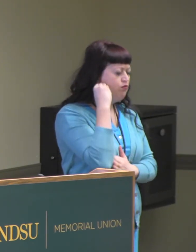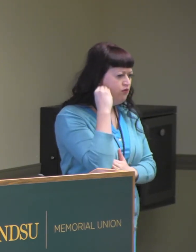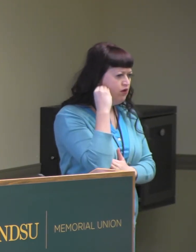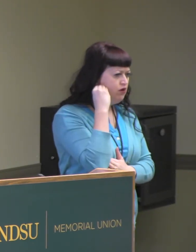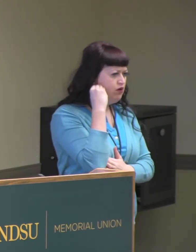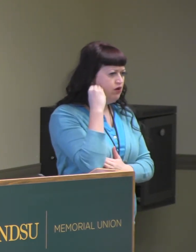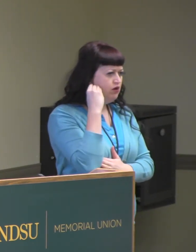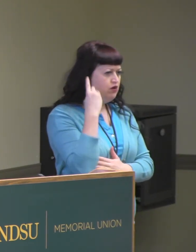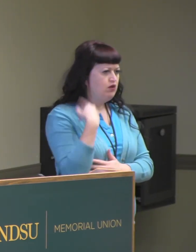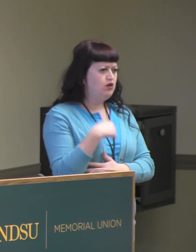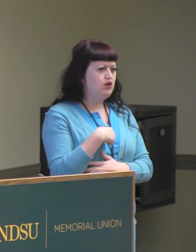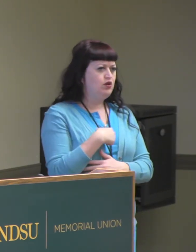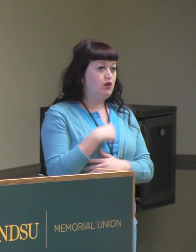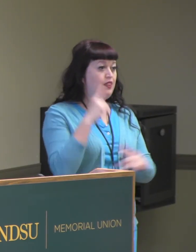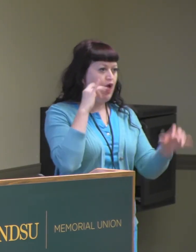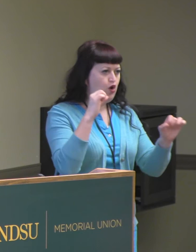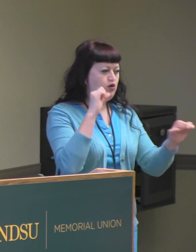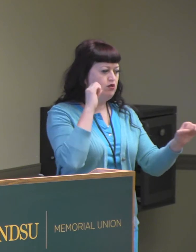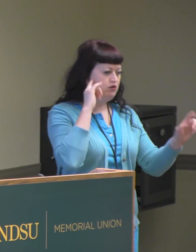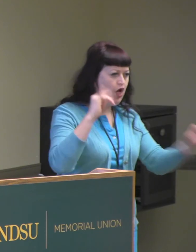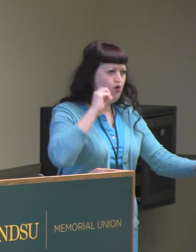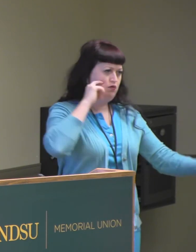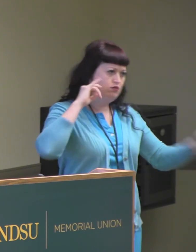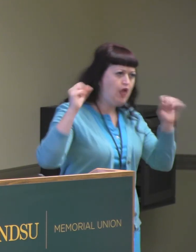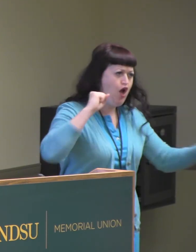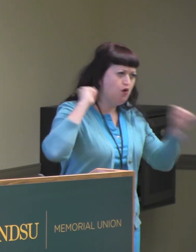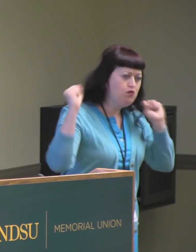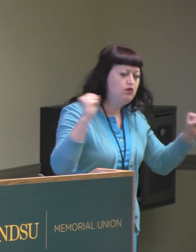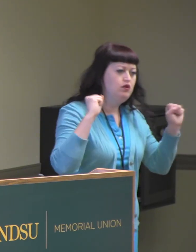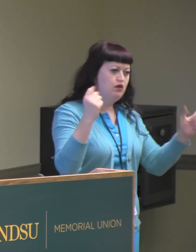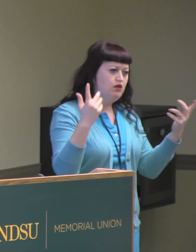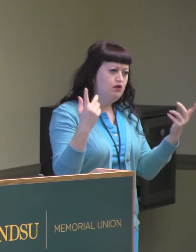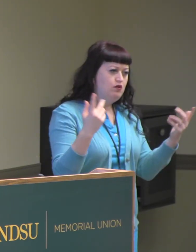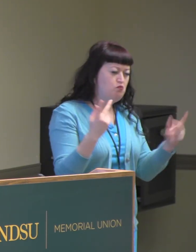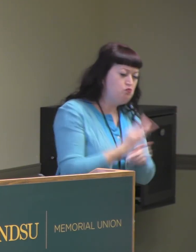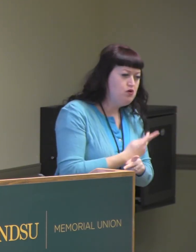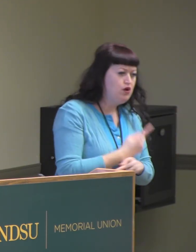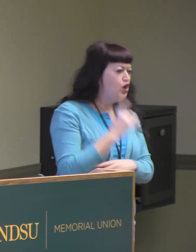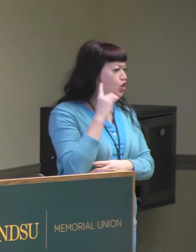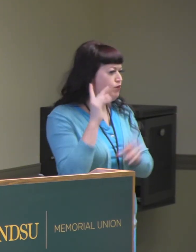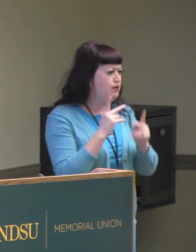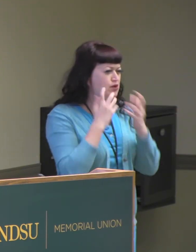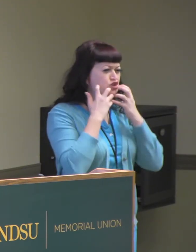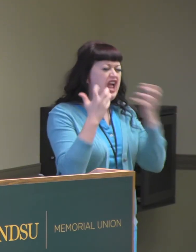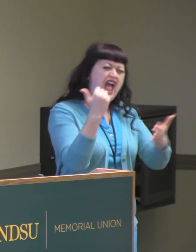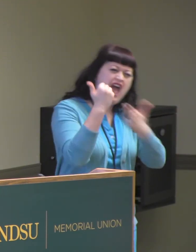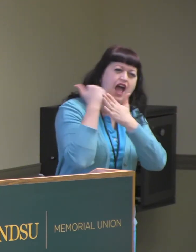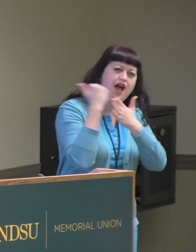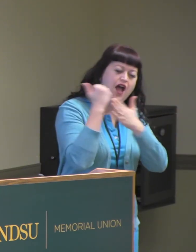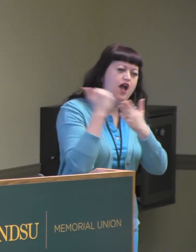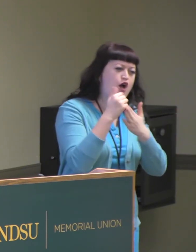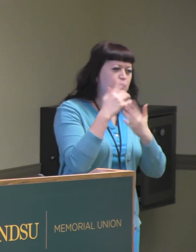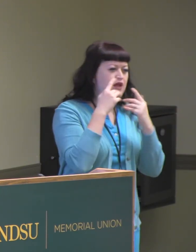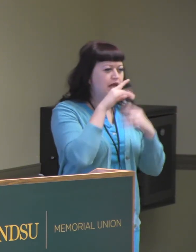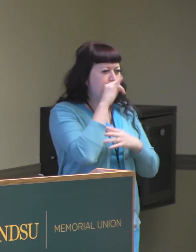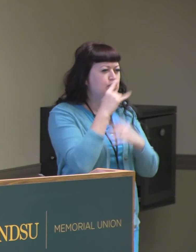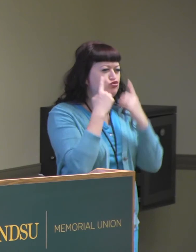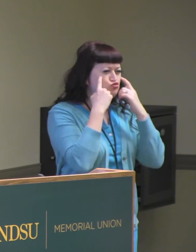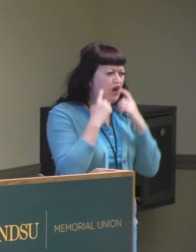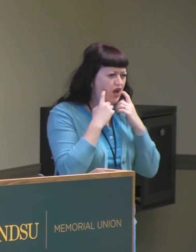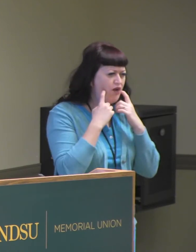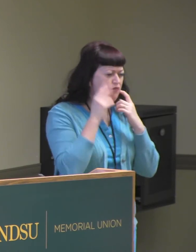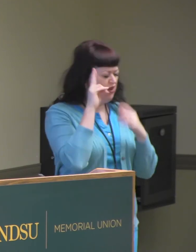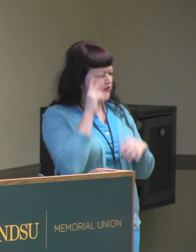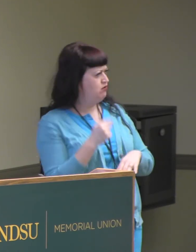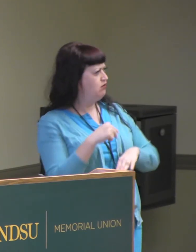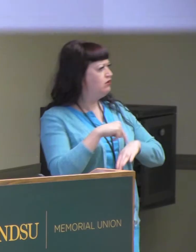It continued to get very loud. We heard people shouting for help and kids crying. As my uncle stood up and looked through